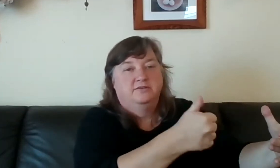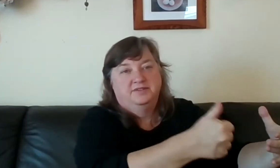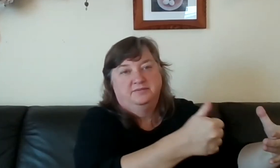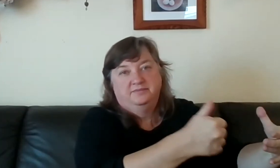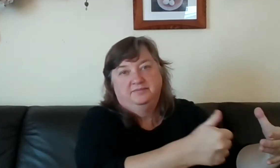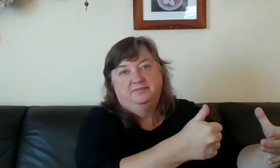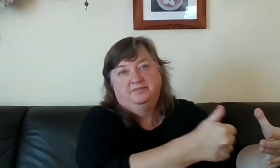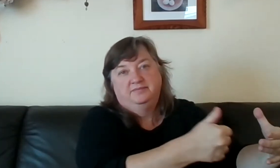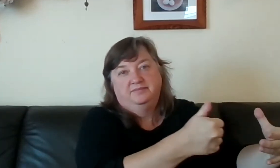Themselves.